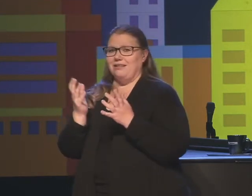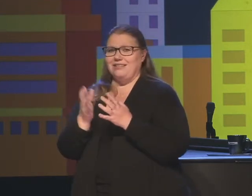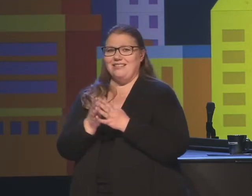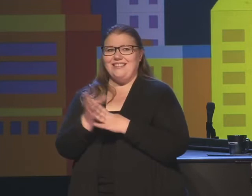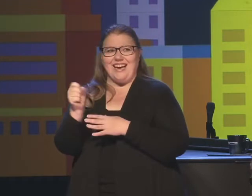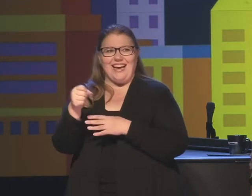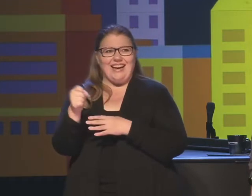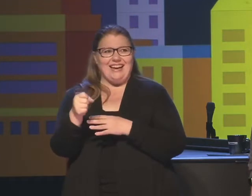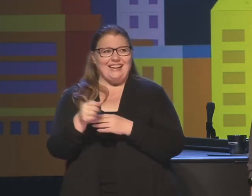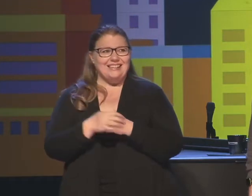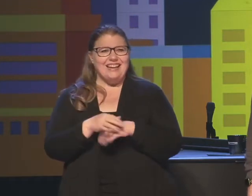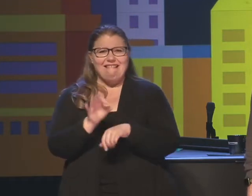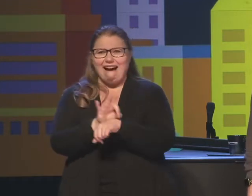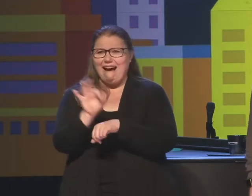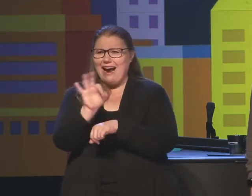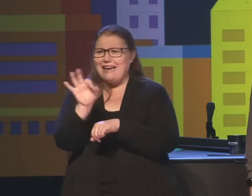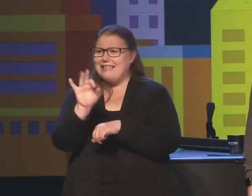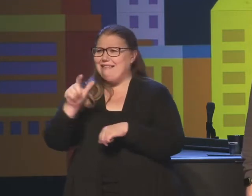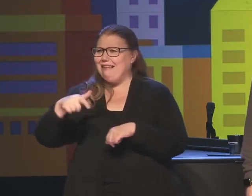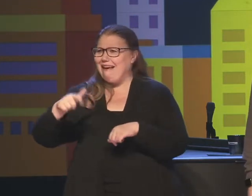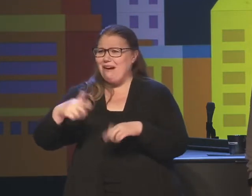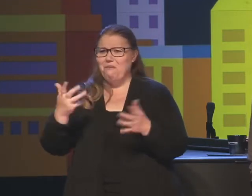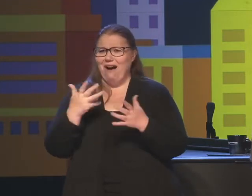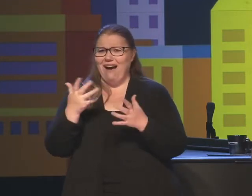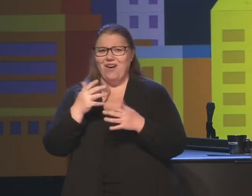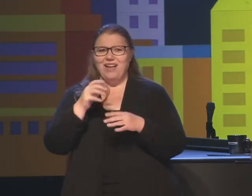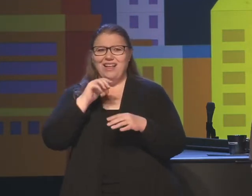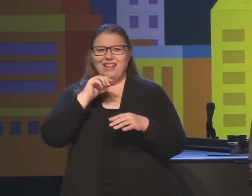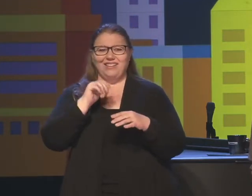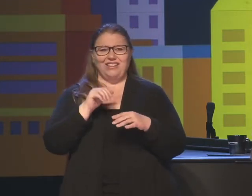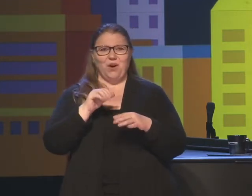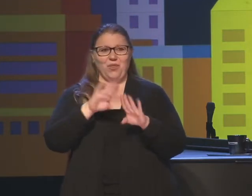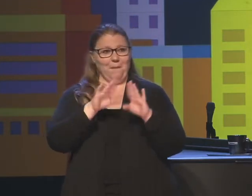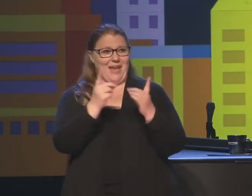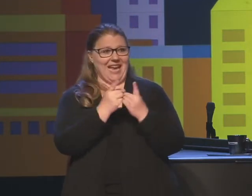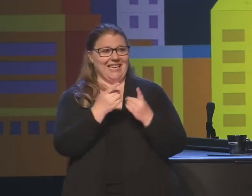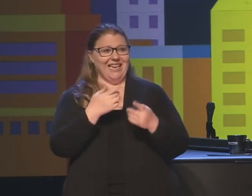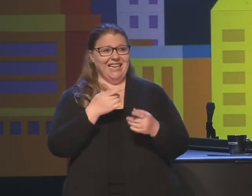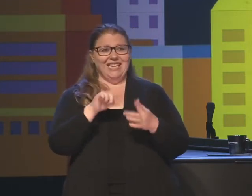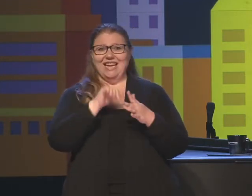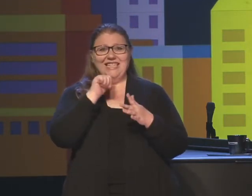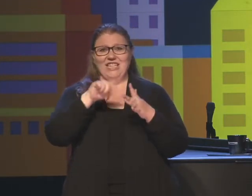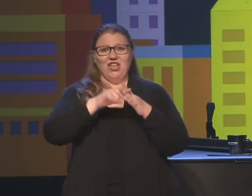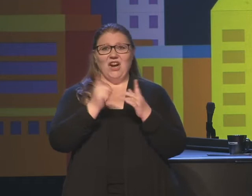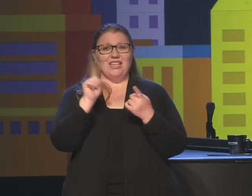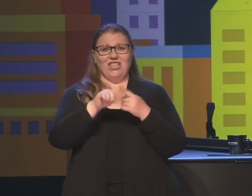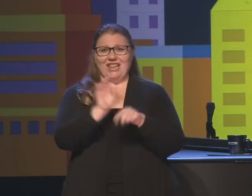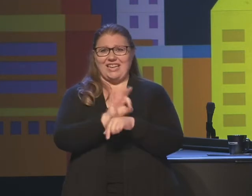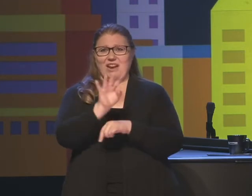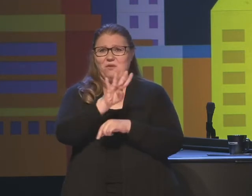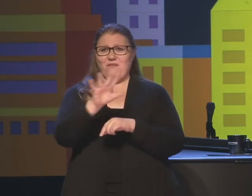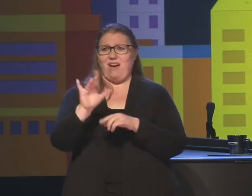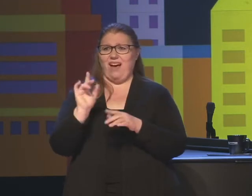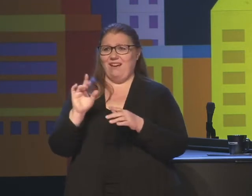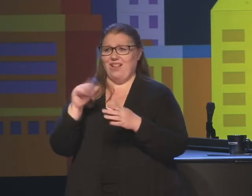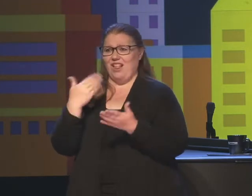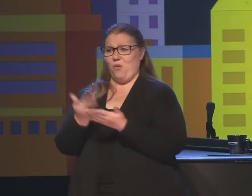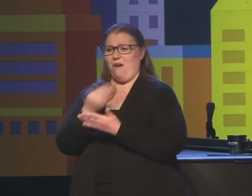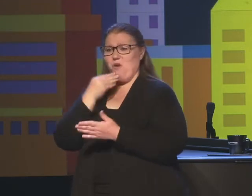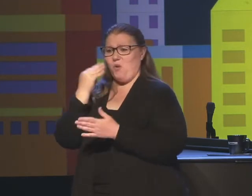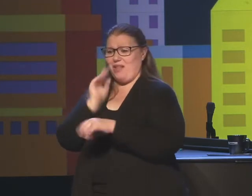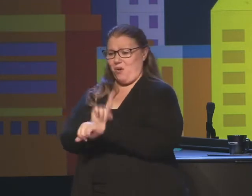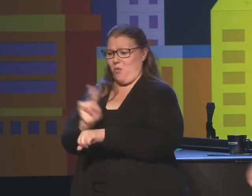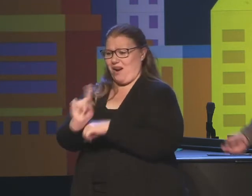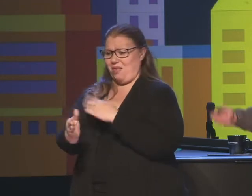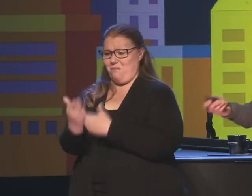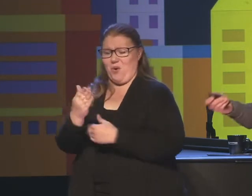Yeah, 9 o'clock at night, which means they didn't come on until like 9:45. I got home at like 1 in the morning.